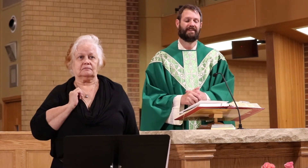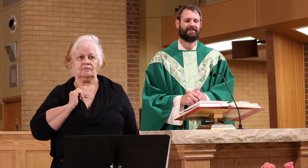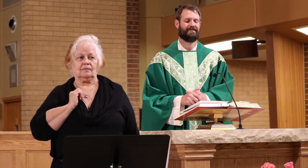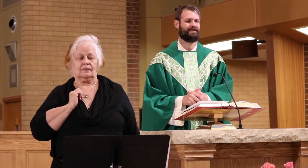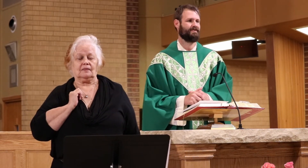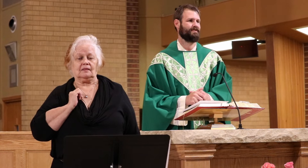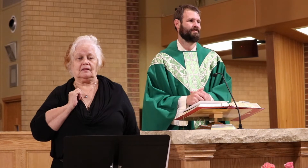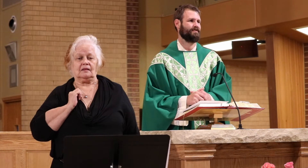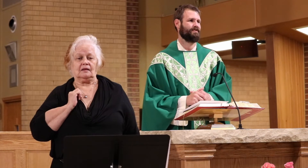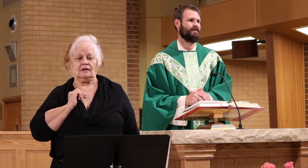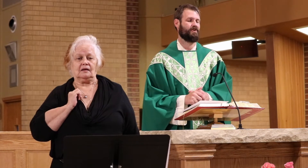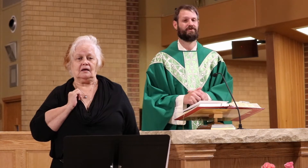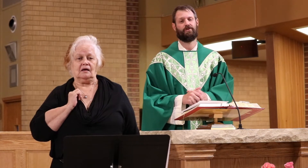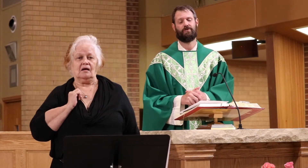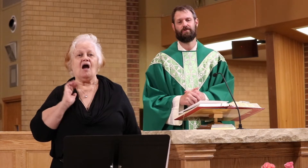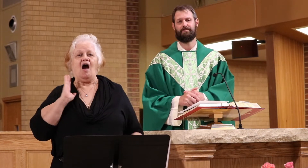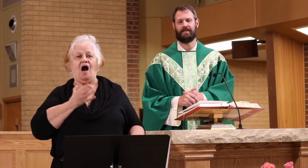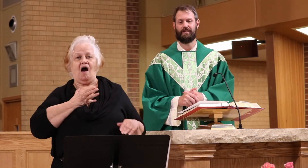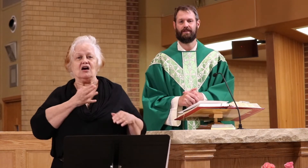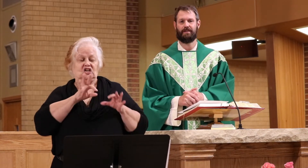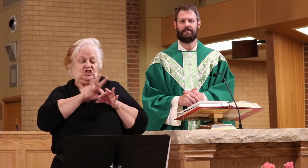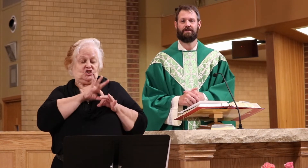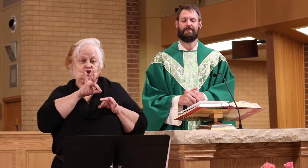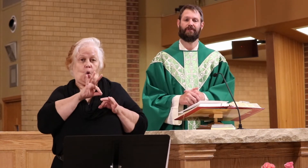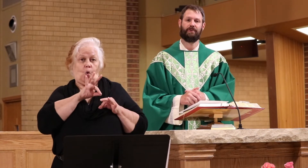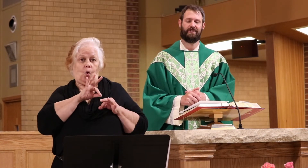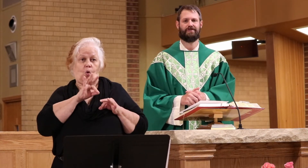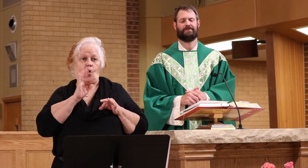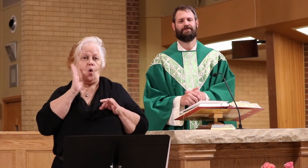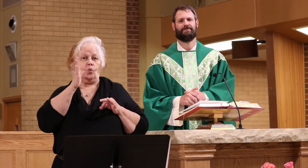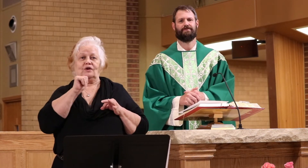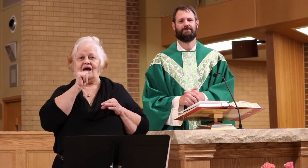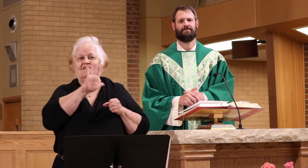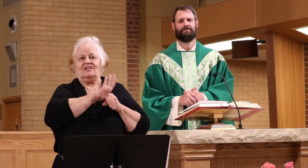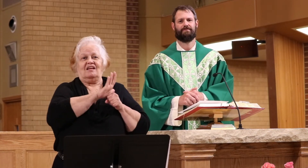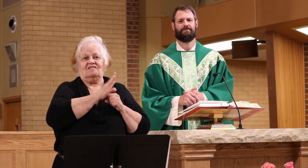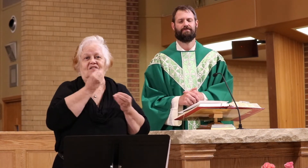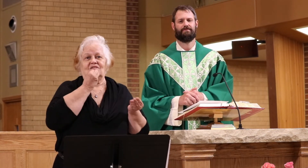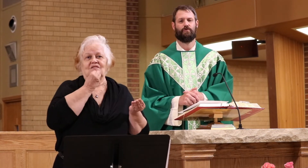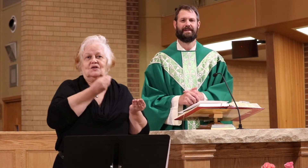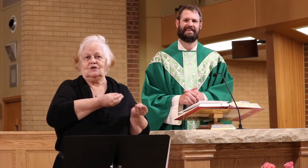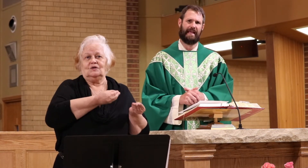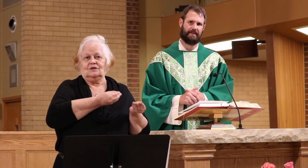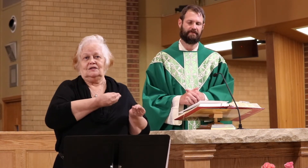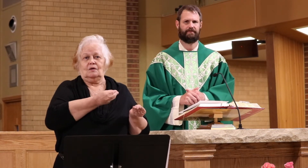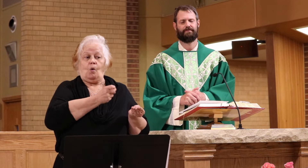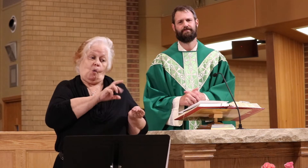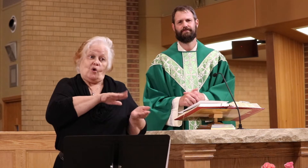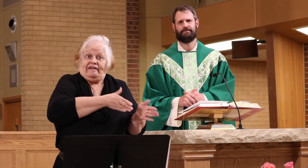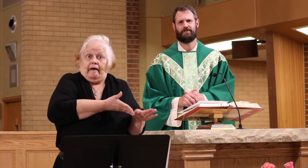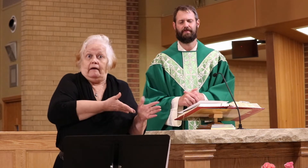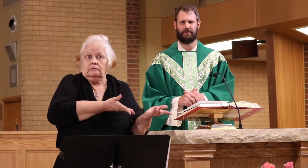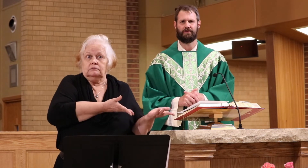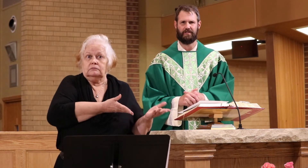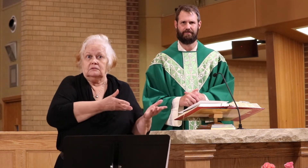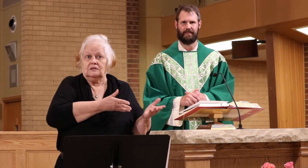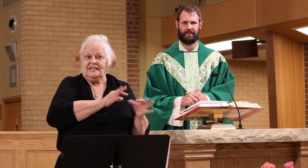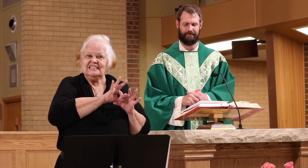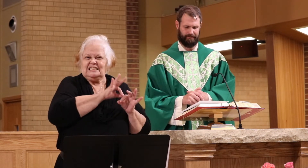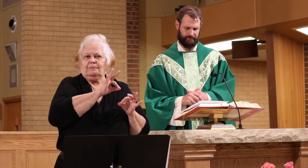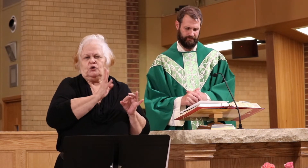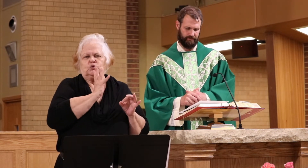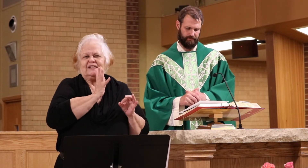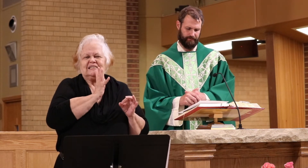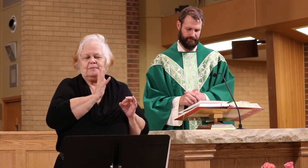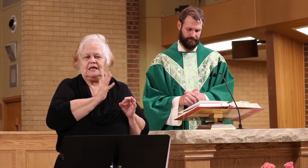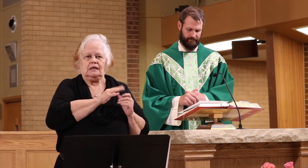In effect, our soul would be malnourished or dead, spiritually